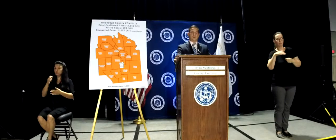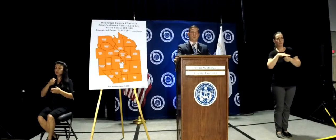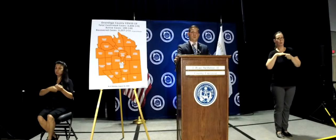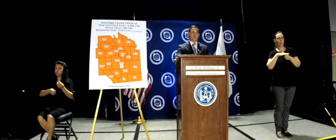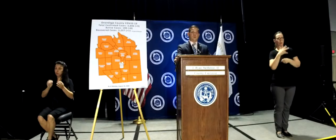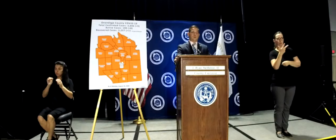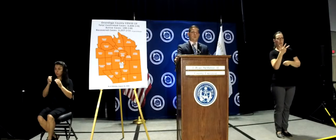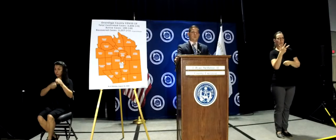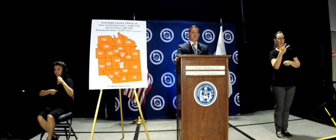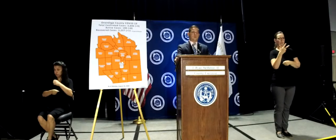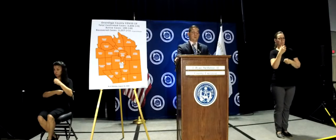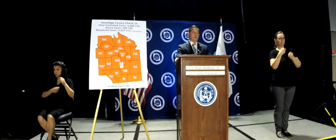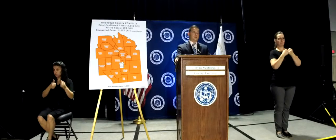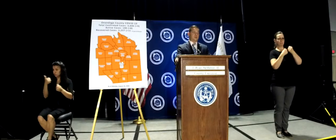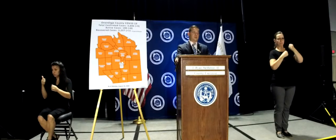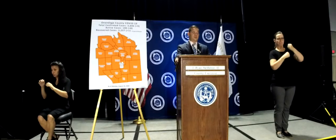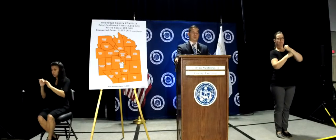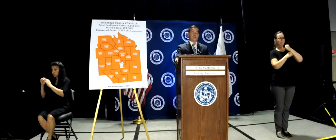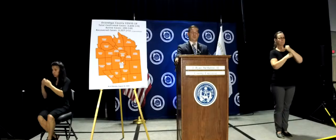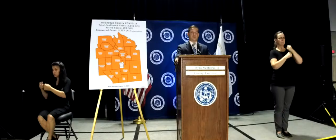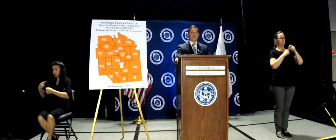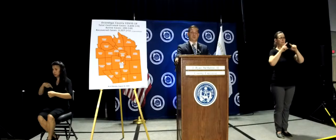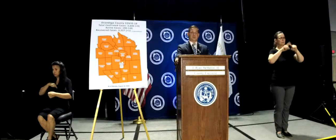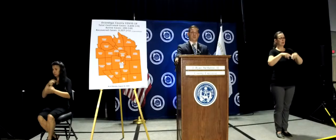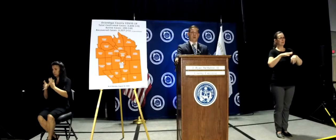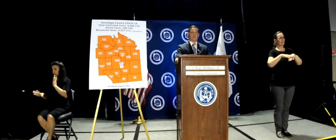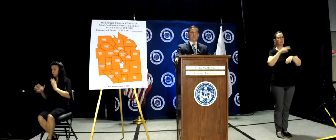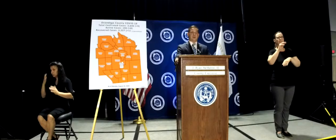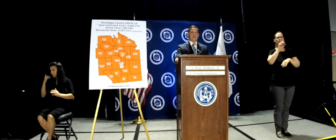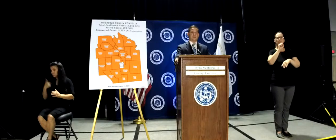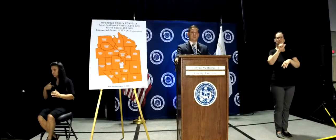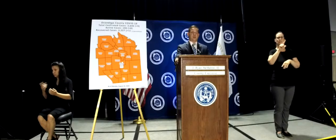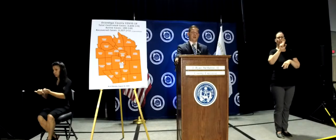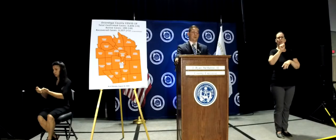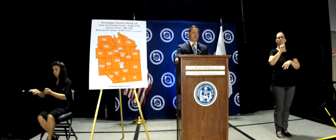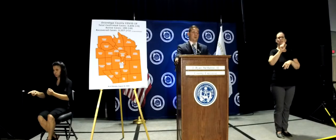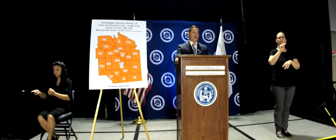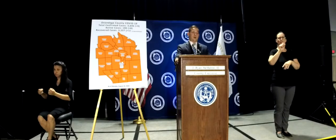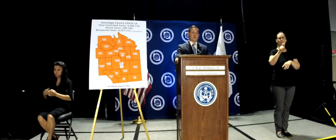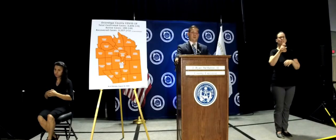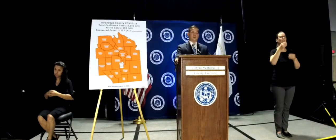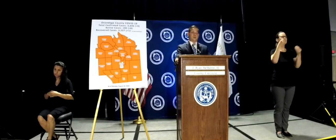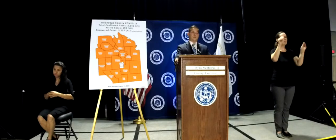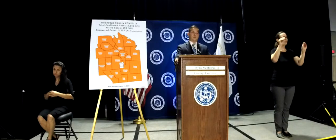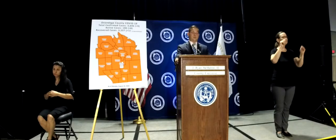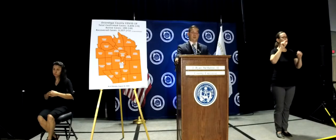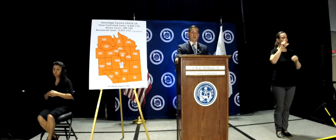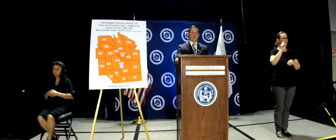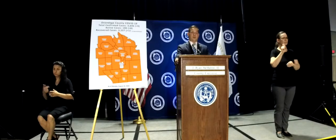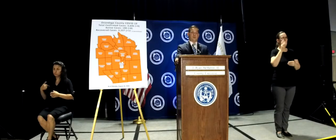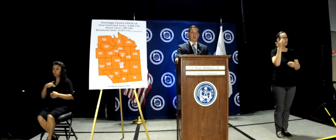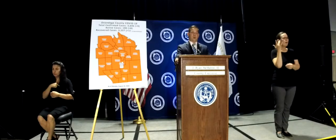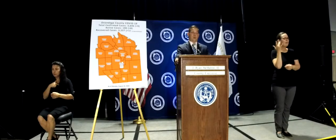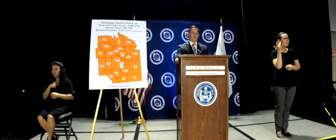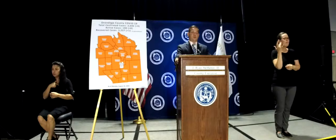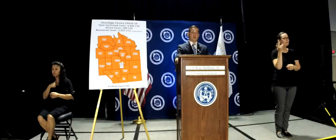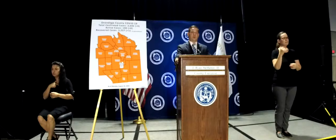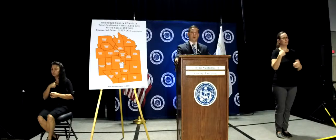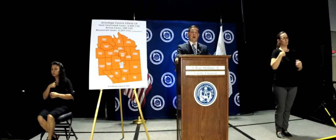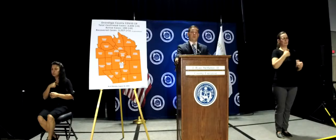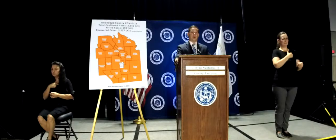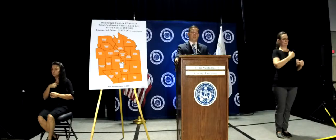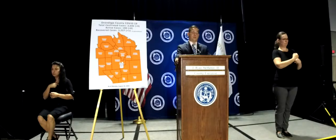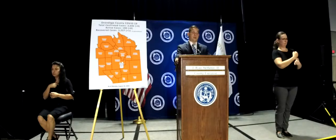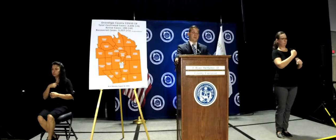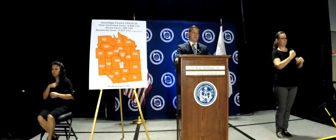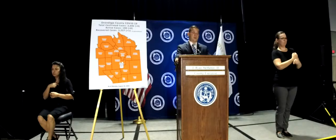structured more reliant on sales tax. Yeah, it's a strategic decision to keep property taxes in check. 7, 8 years ago, everybody's screaming